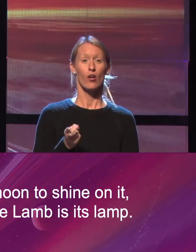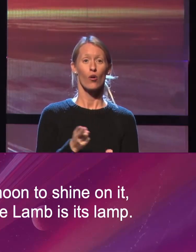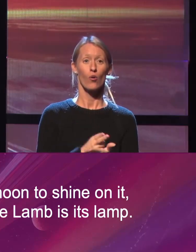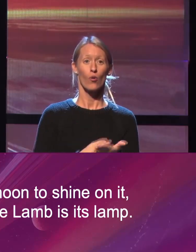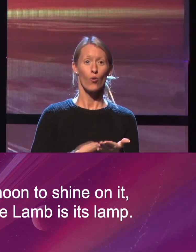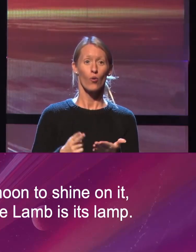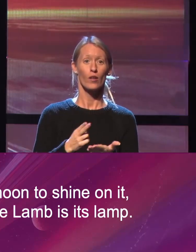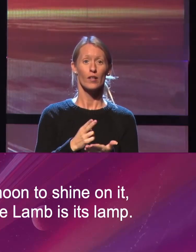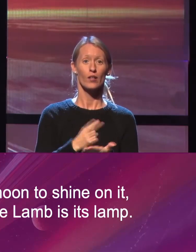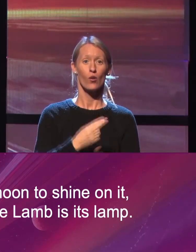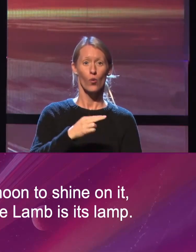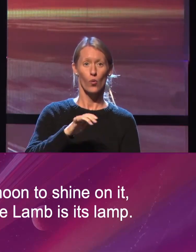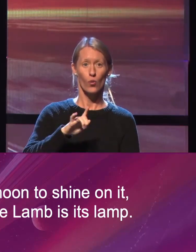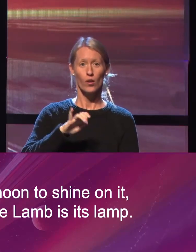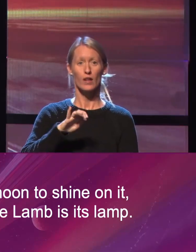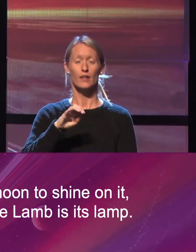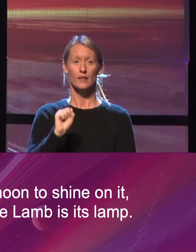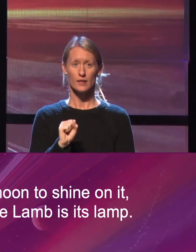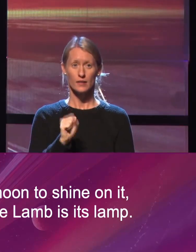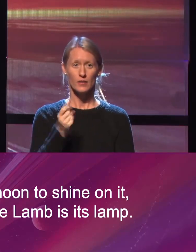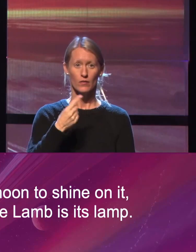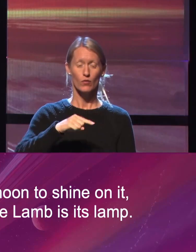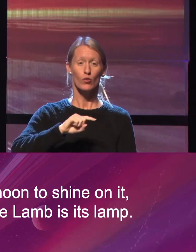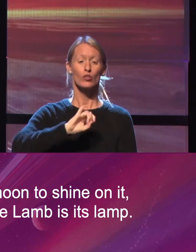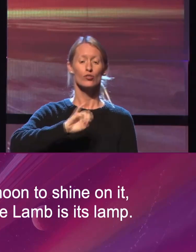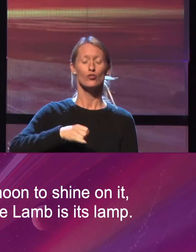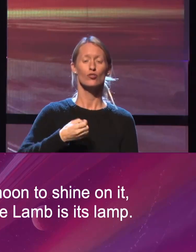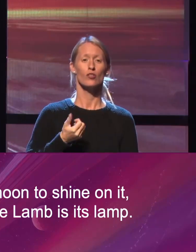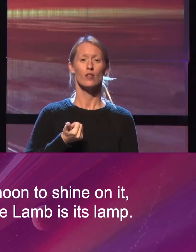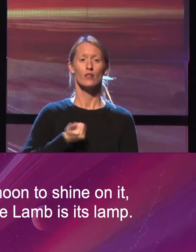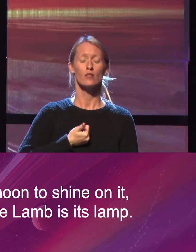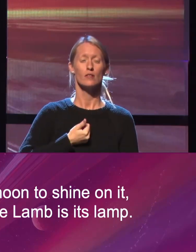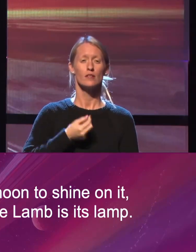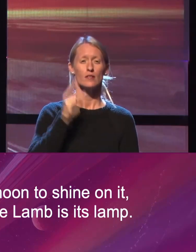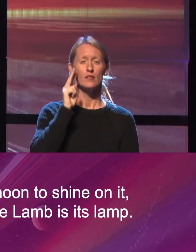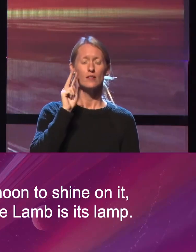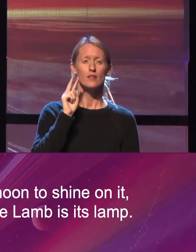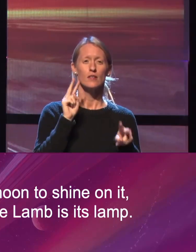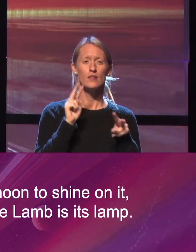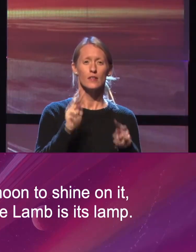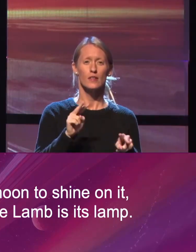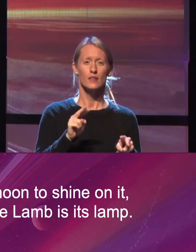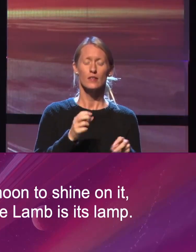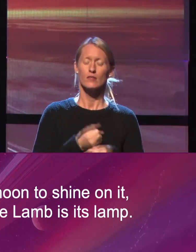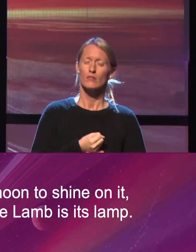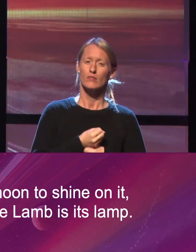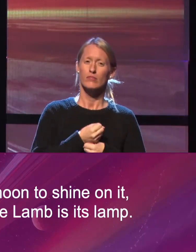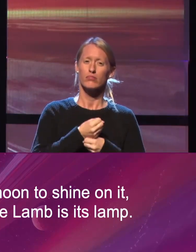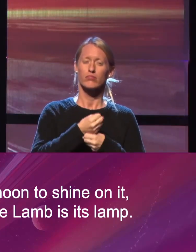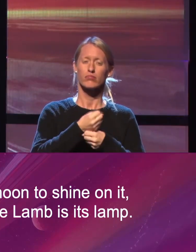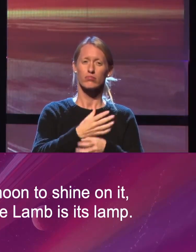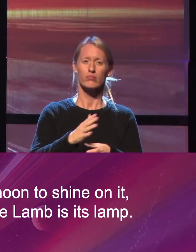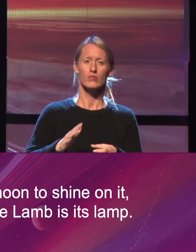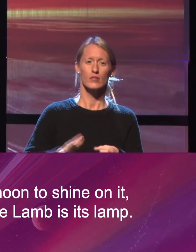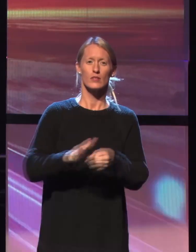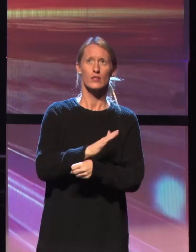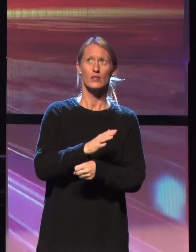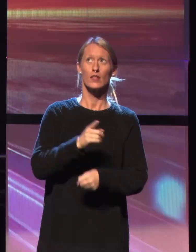This church is, for John, where you can see in the most fullest expression the divine